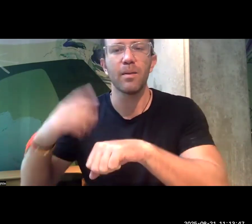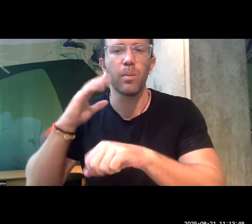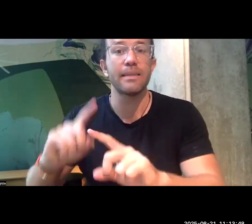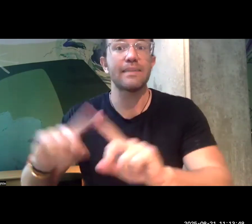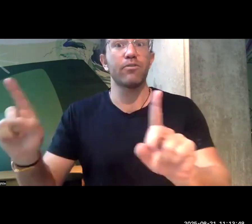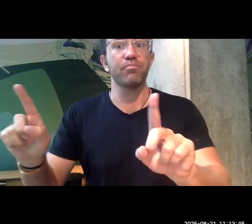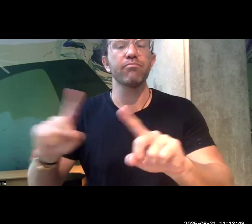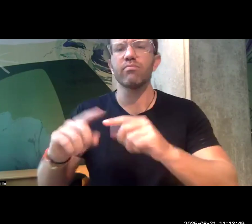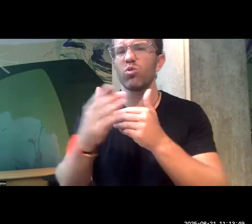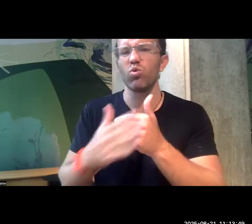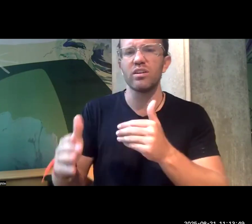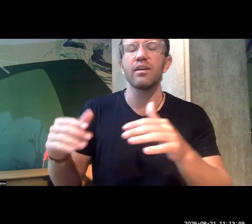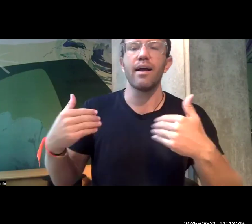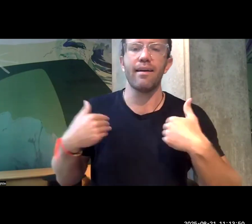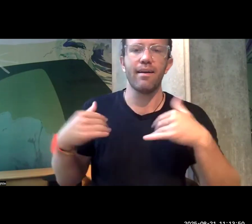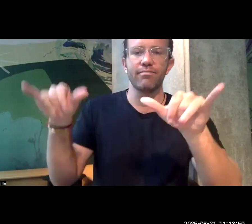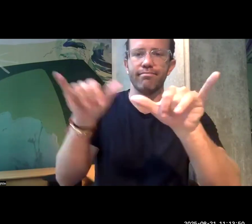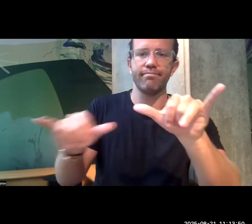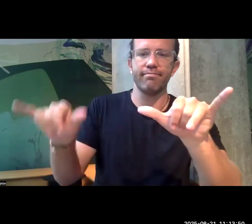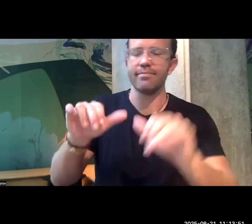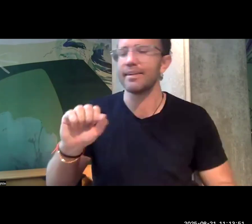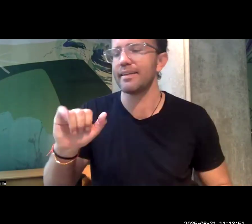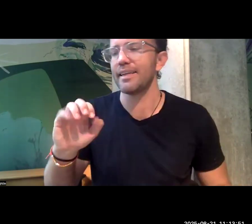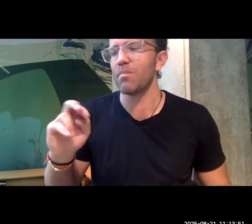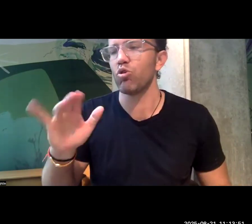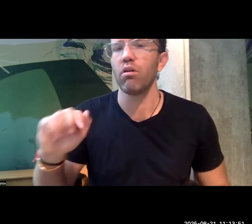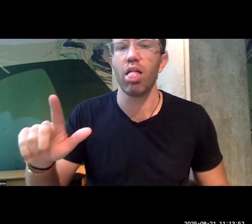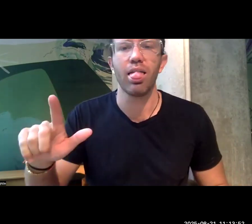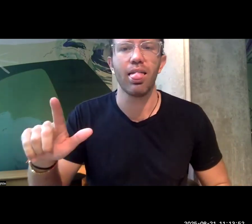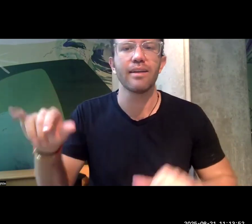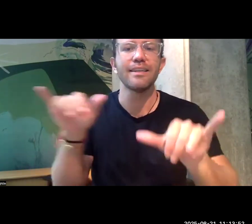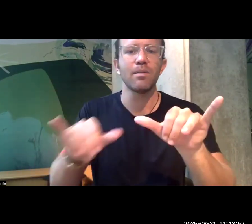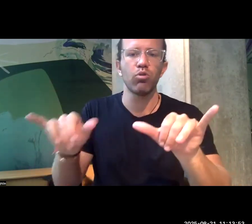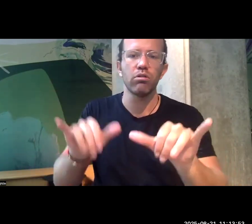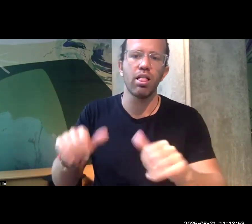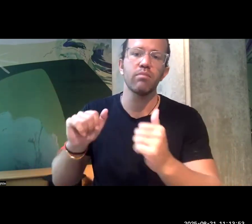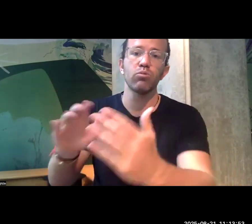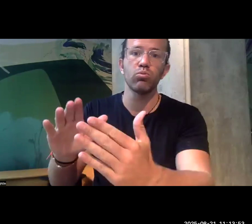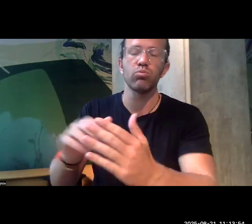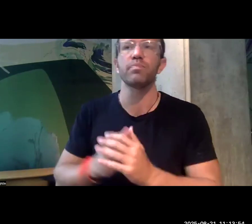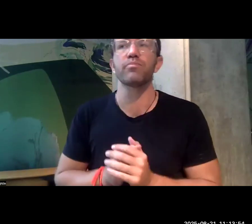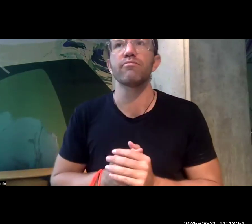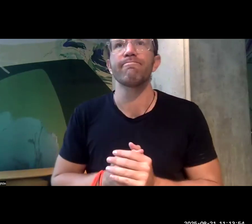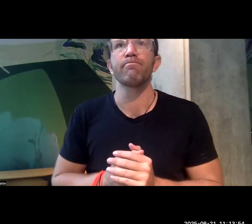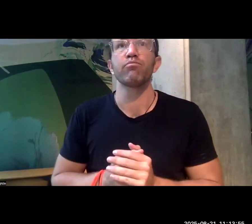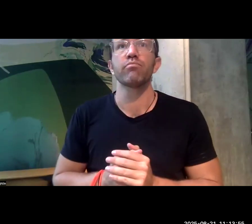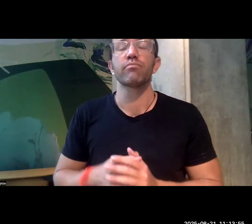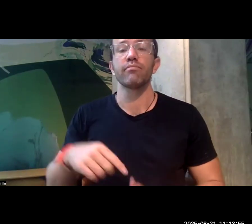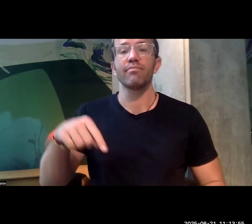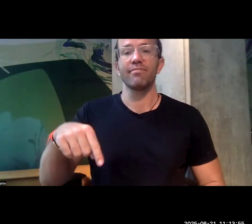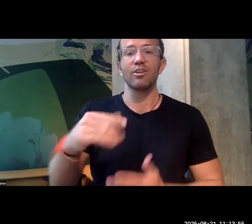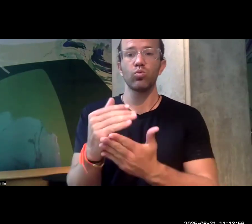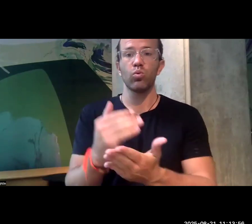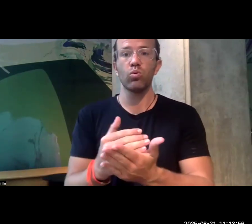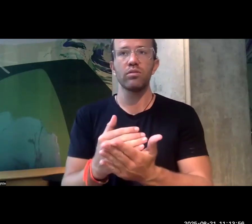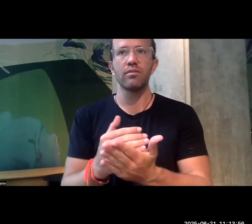exam, and so that'll be the only time when things will be different. But for the most part, we will have a typical routine, and that's